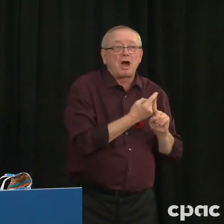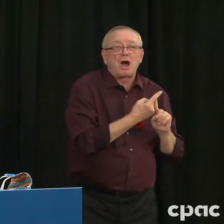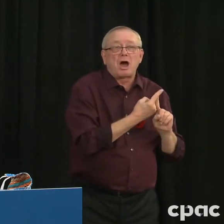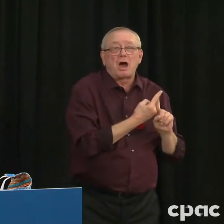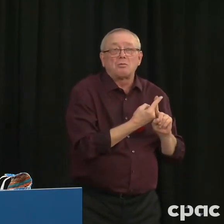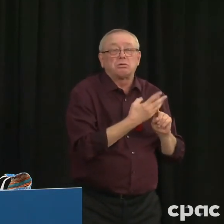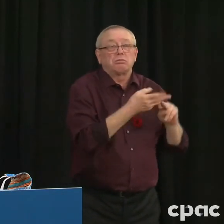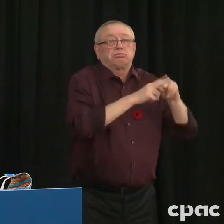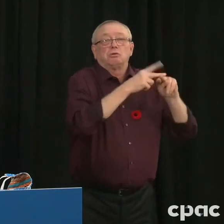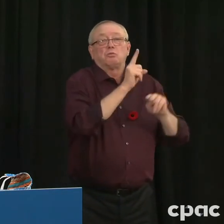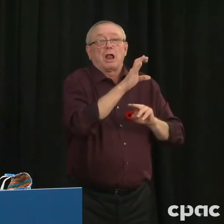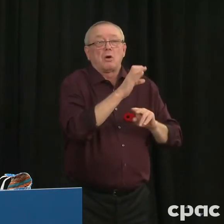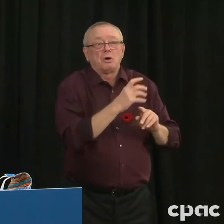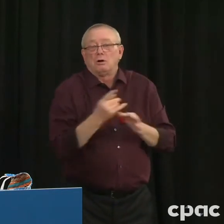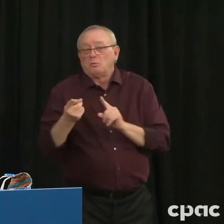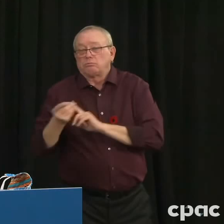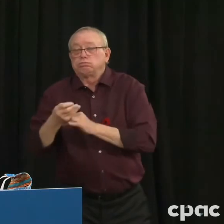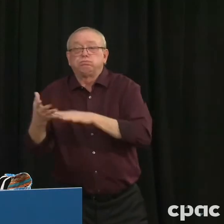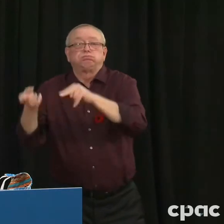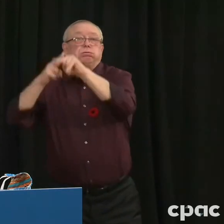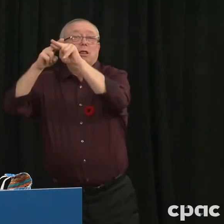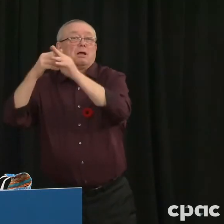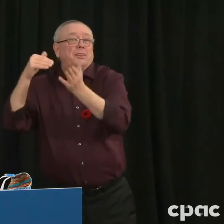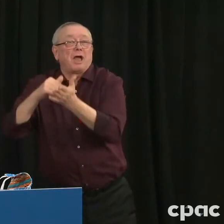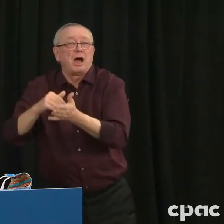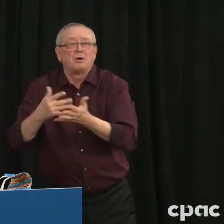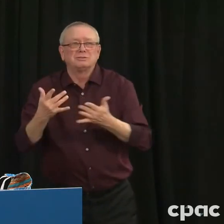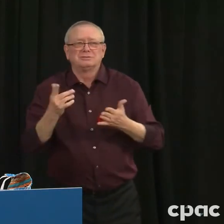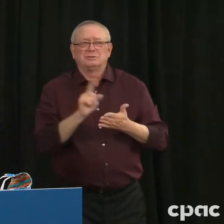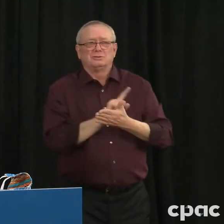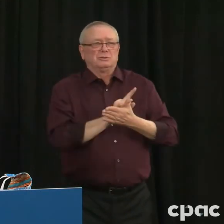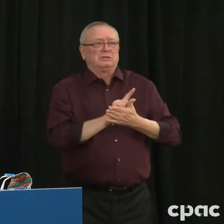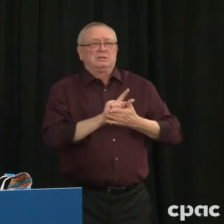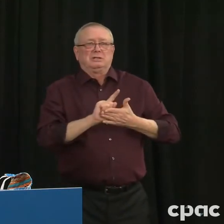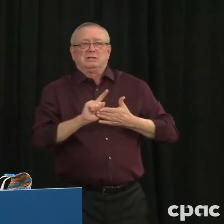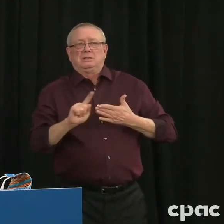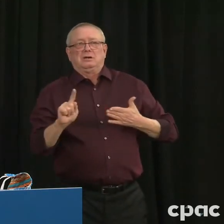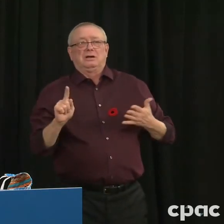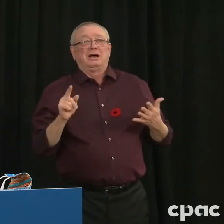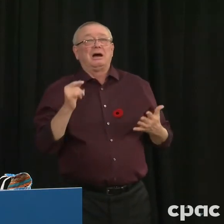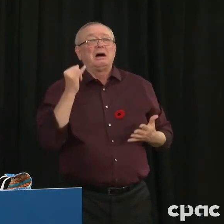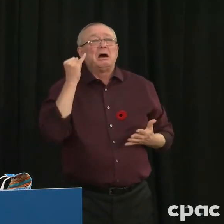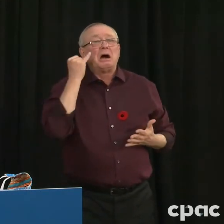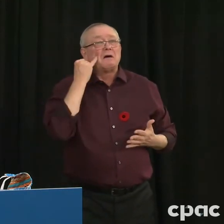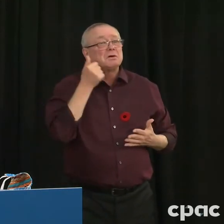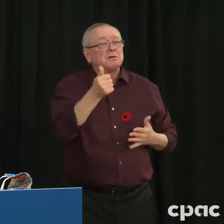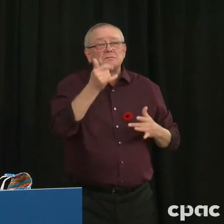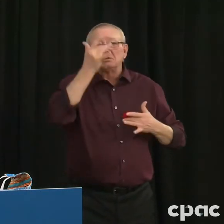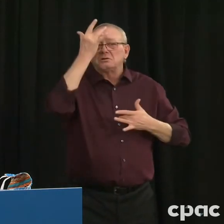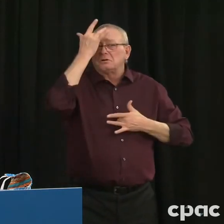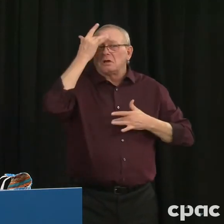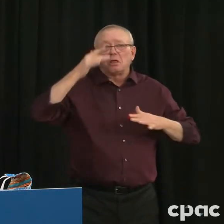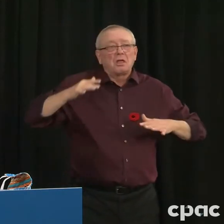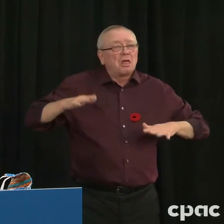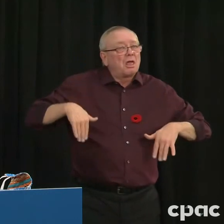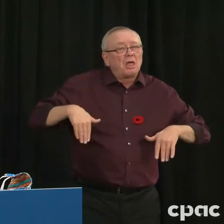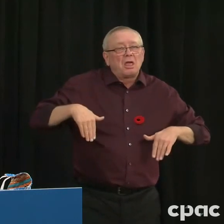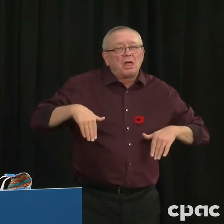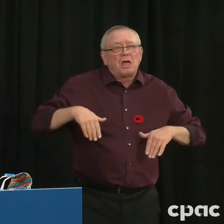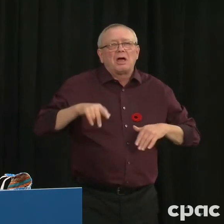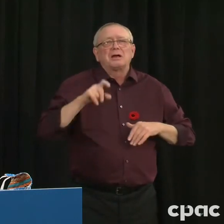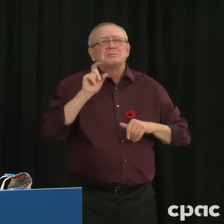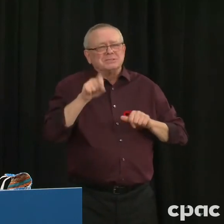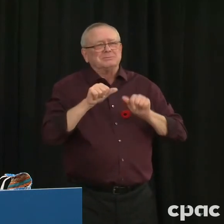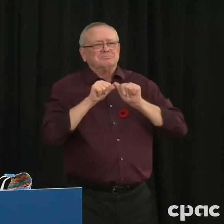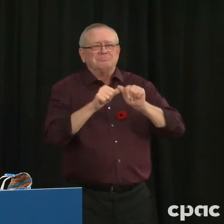you have not gotten sick, and if you don't know anyone who has, then you must do everything possible to keep it that way. We all